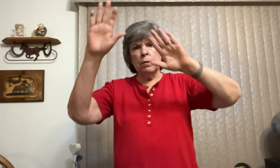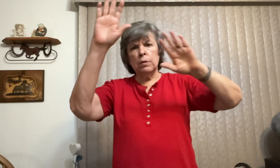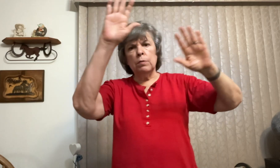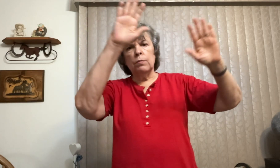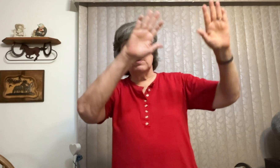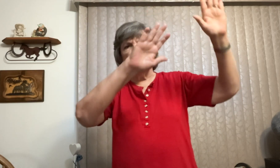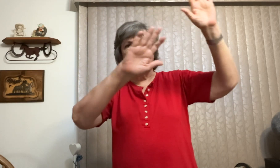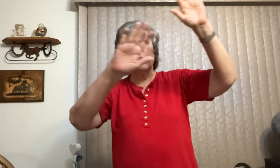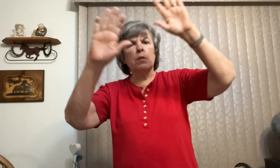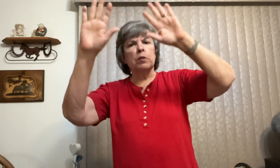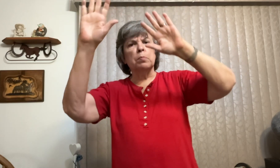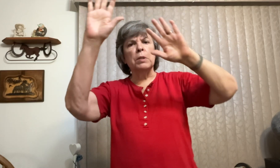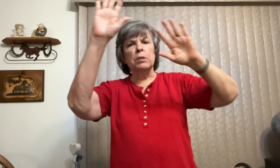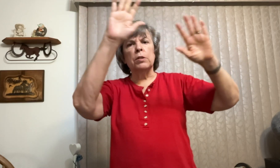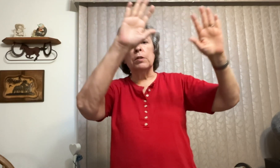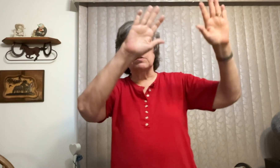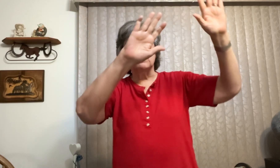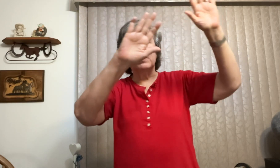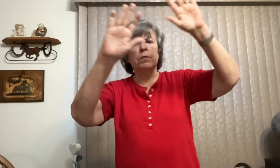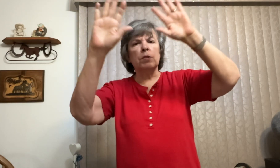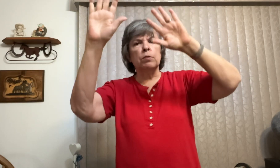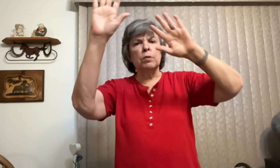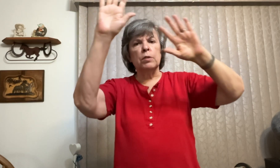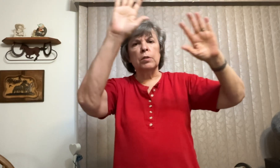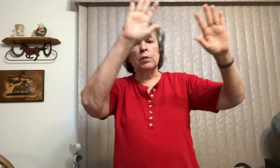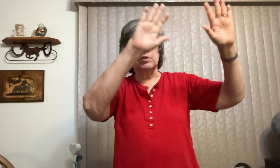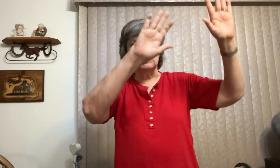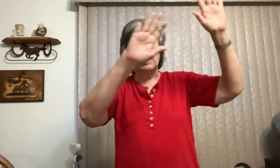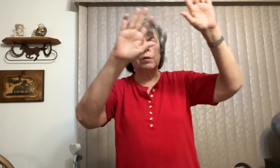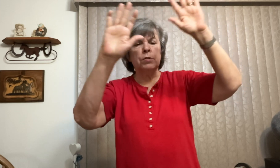You've got all this mist here in front of you, the clouds.